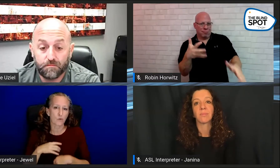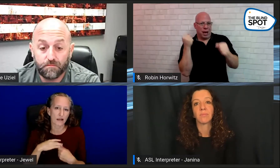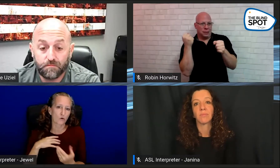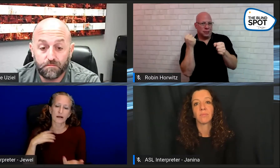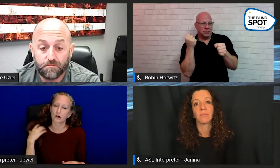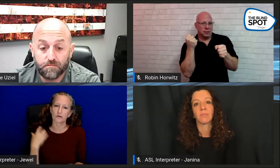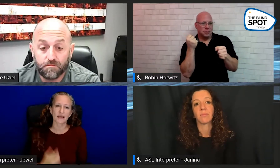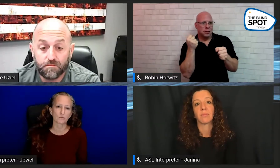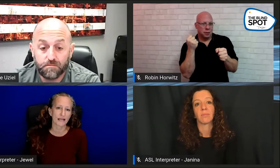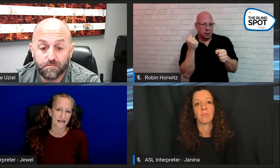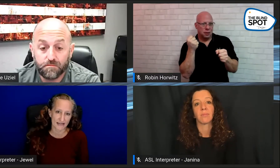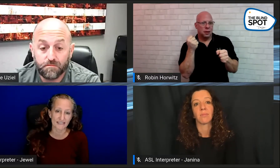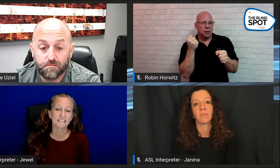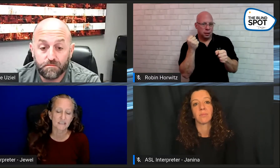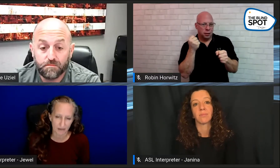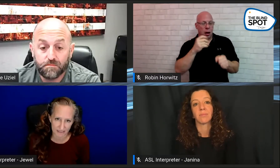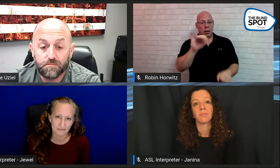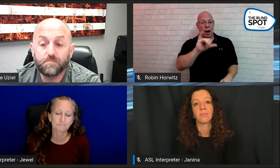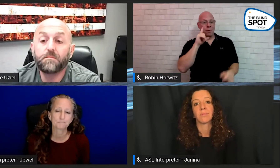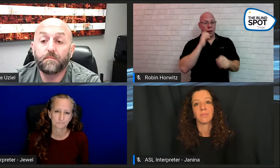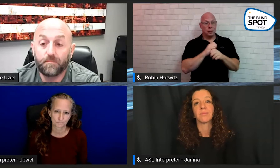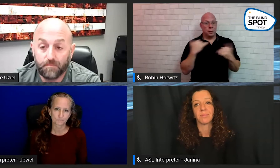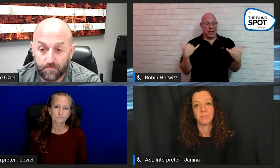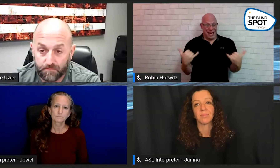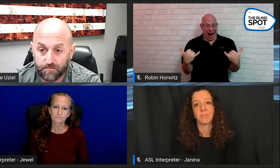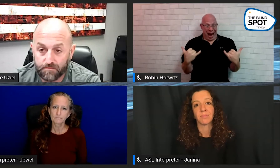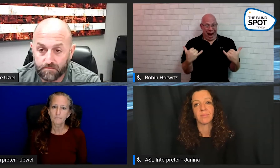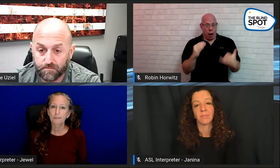exit point quicker than we had anticipated.